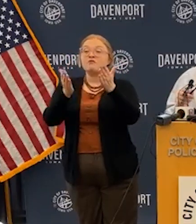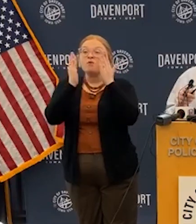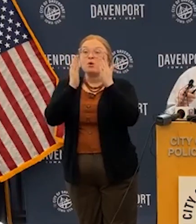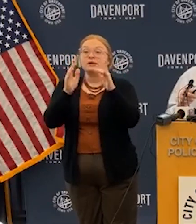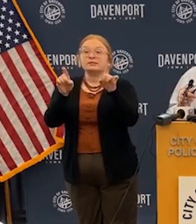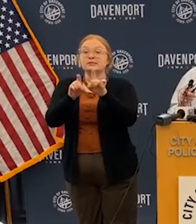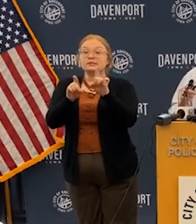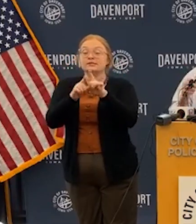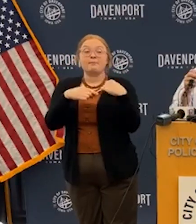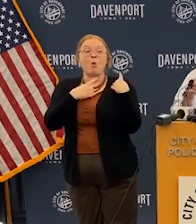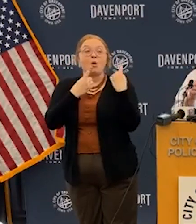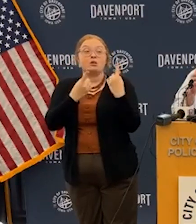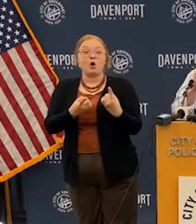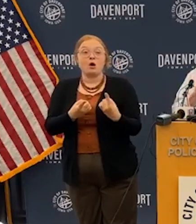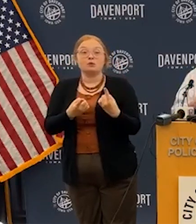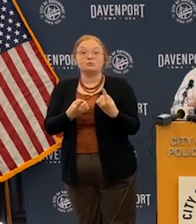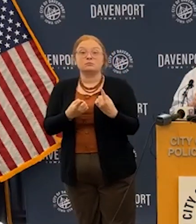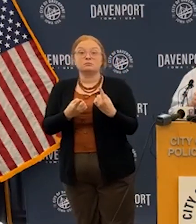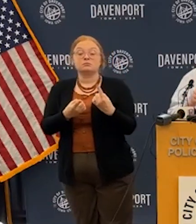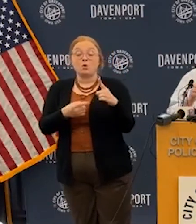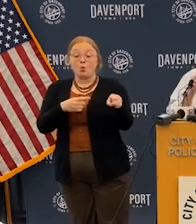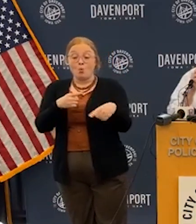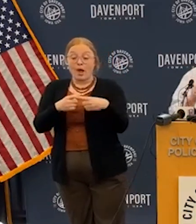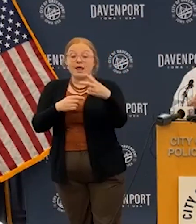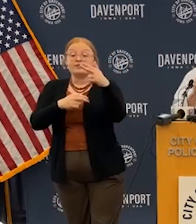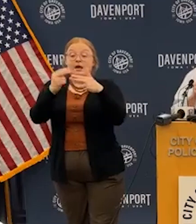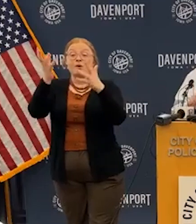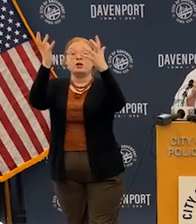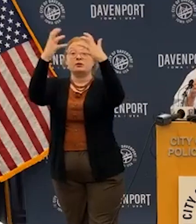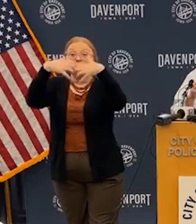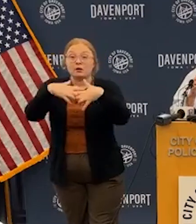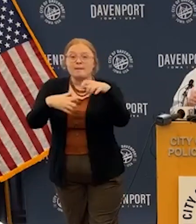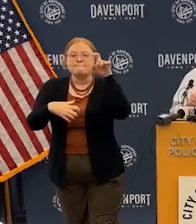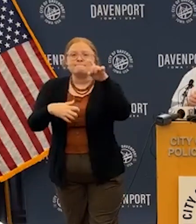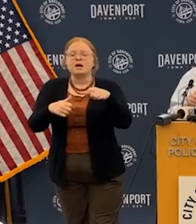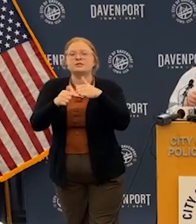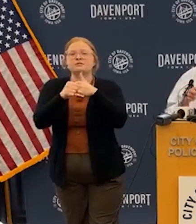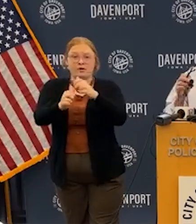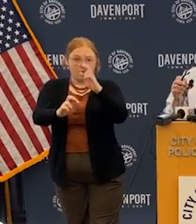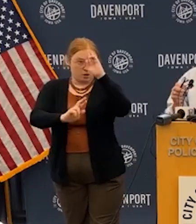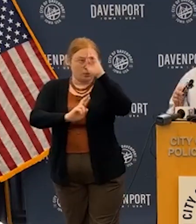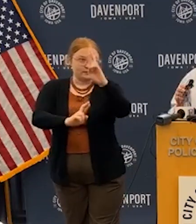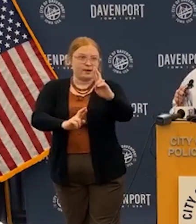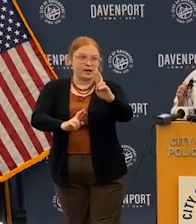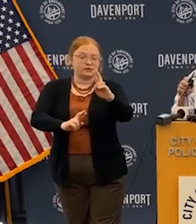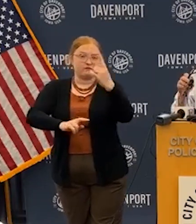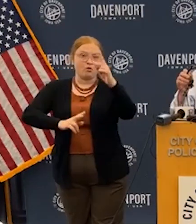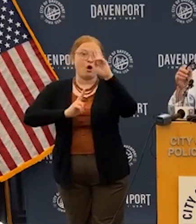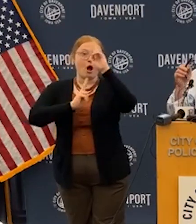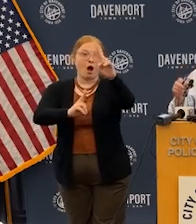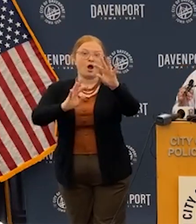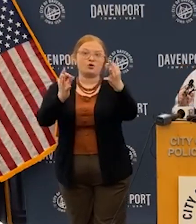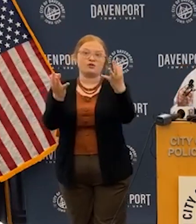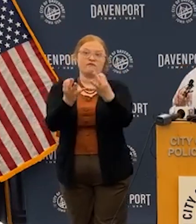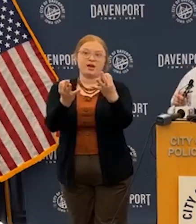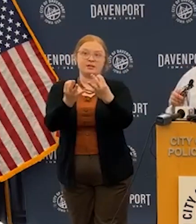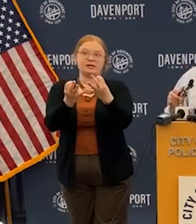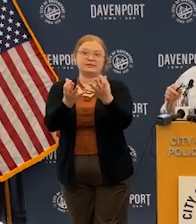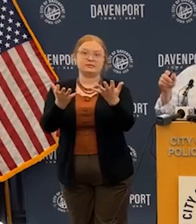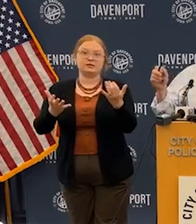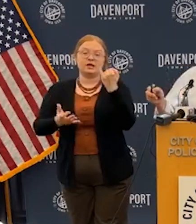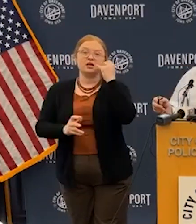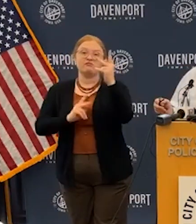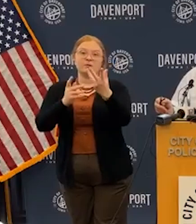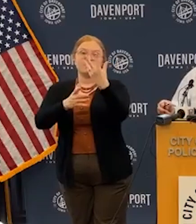do this, this has to be done in that manner. That's the focus. So I can't give you a time like tomorrow or next